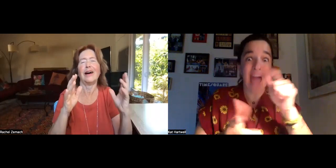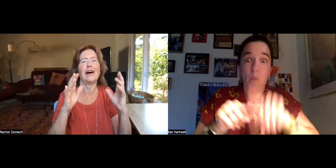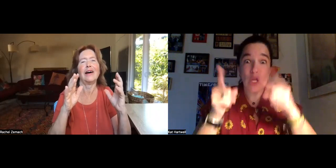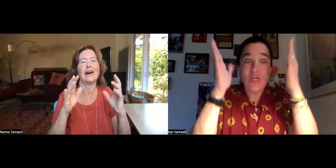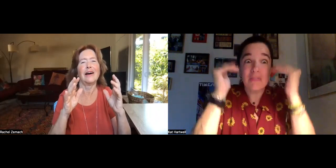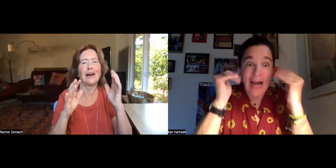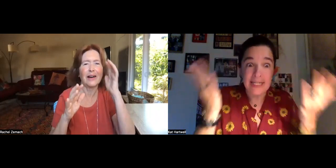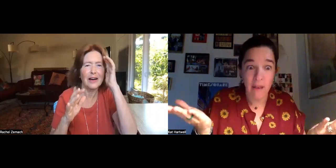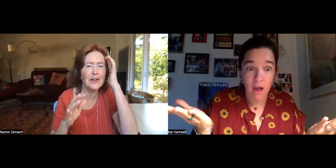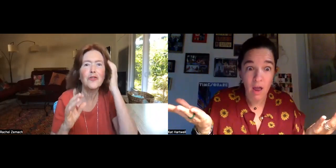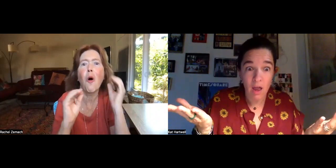Now, what are you expecting?